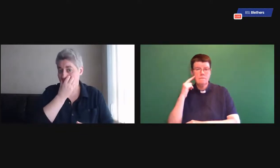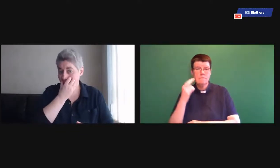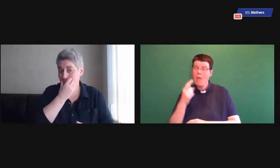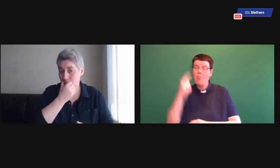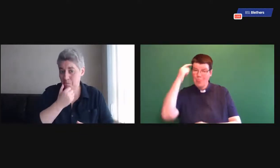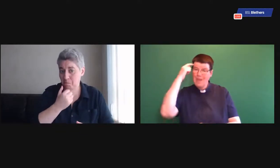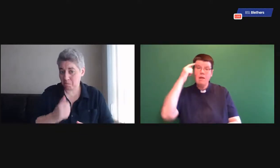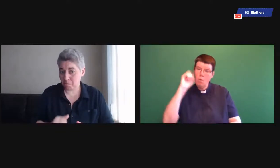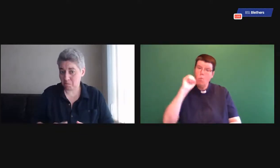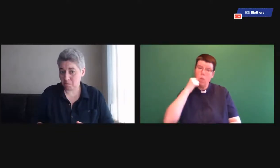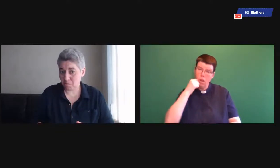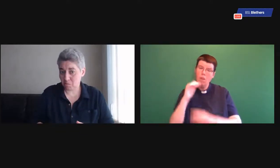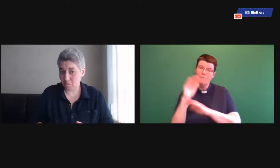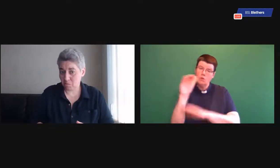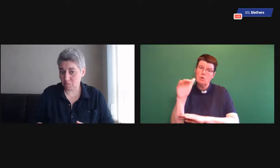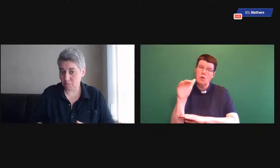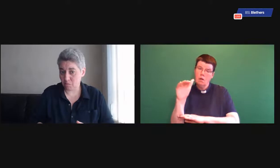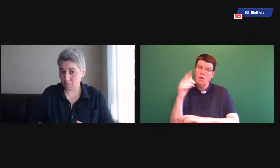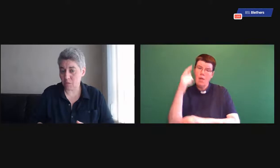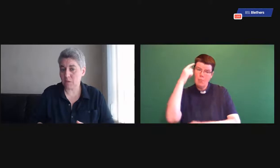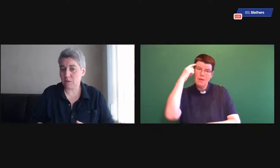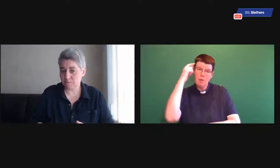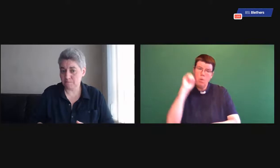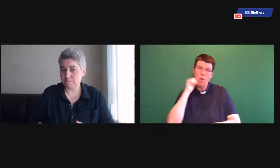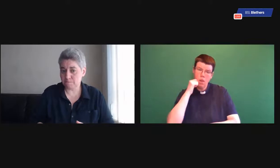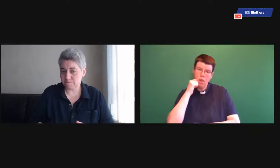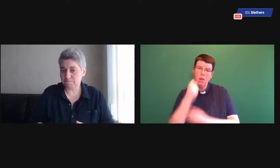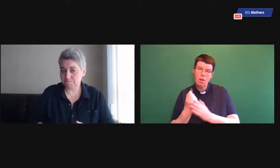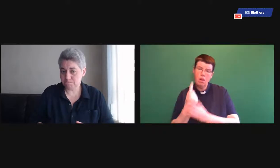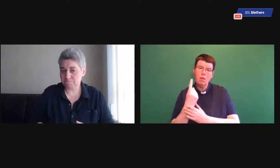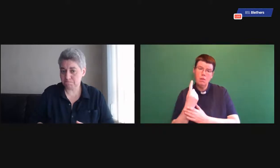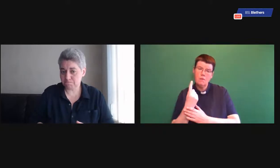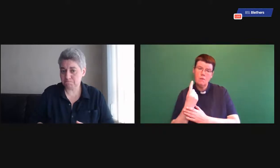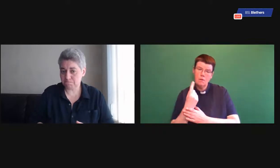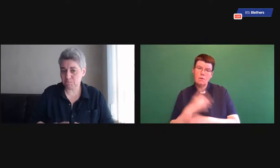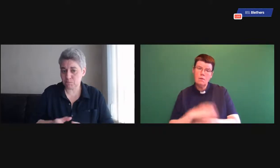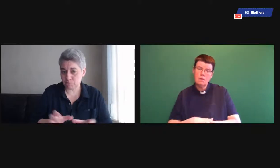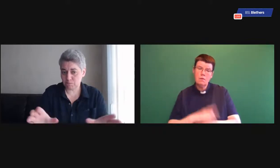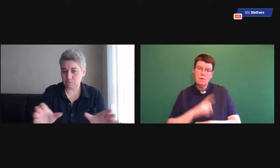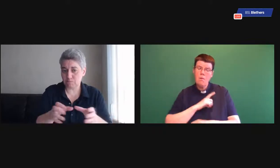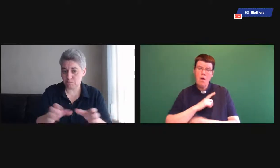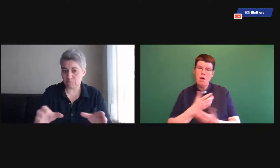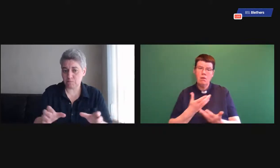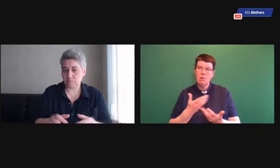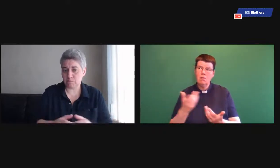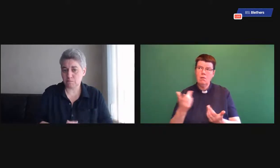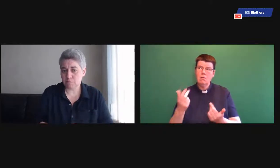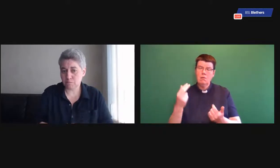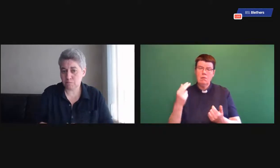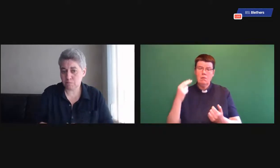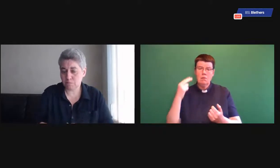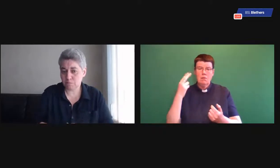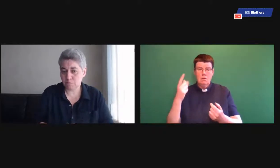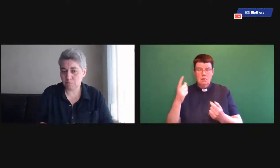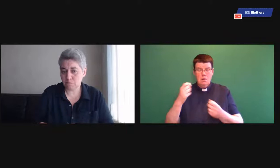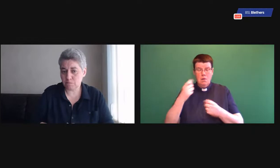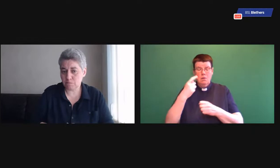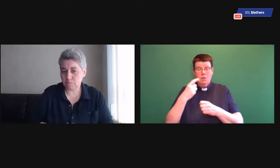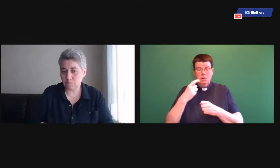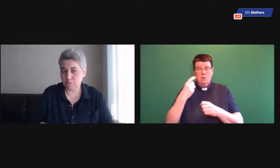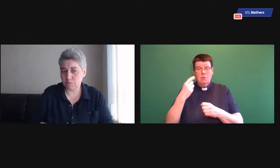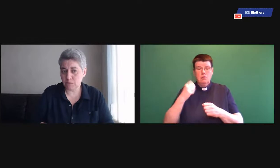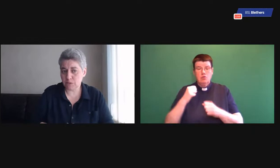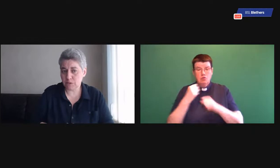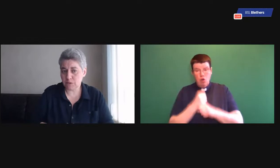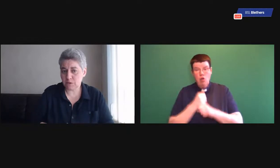in the hearing church, we have our own room within it. But I think in the future, what will happen is that we'll be able